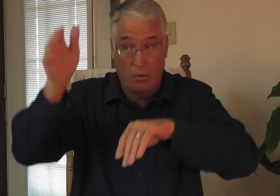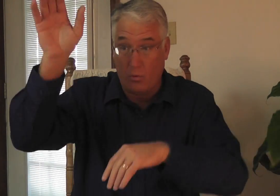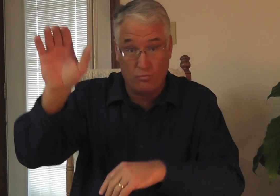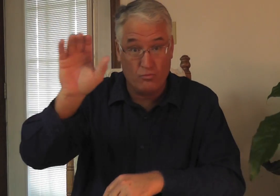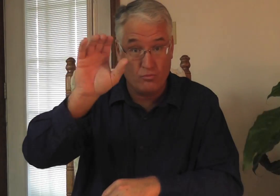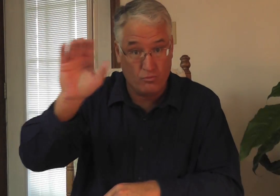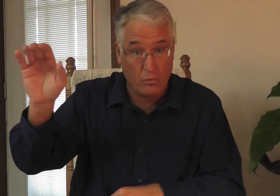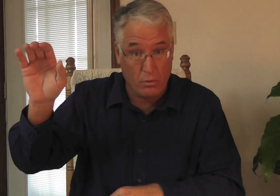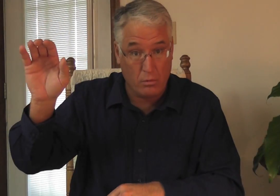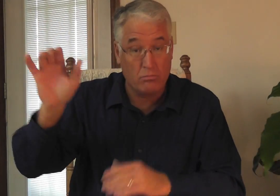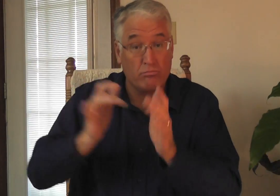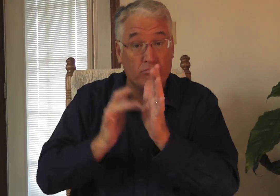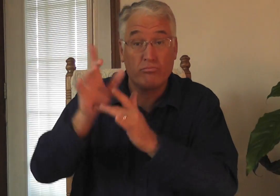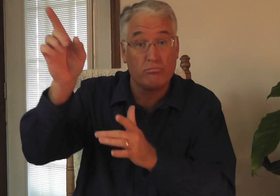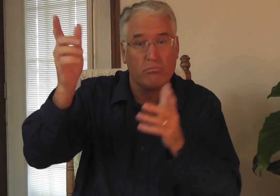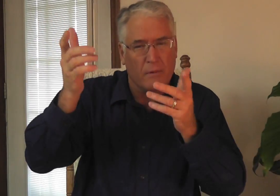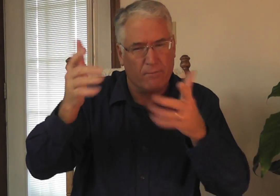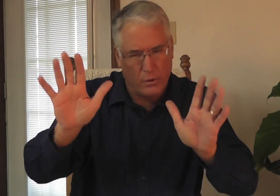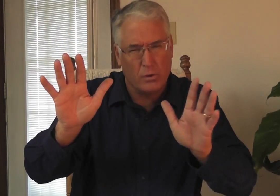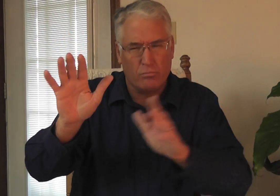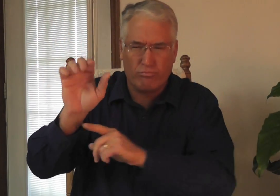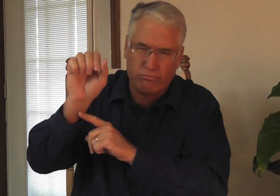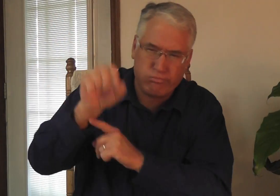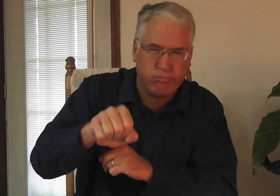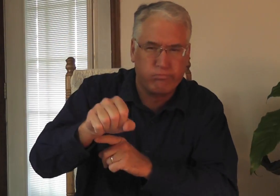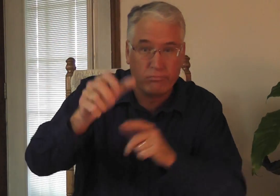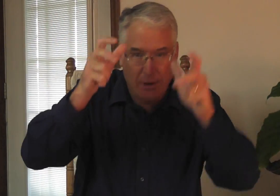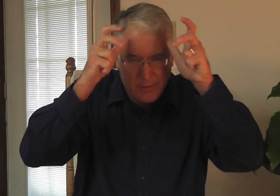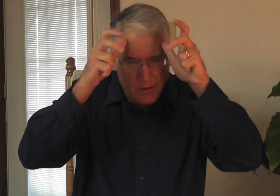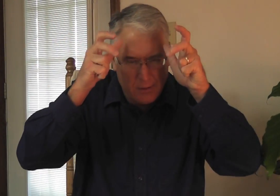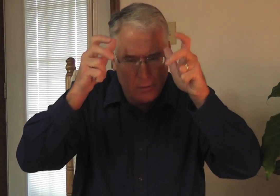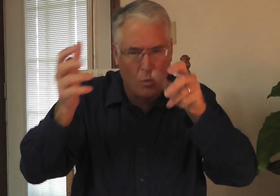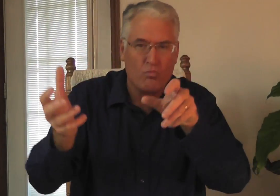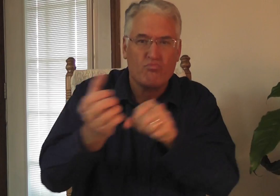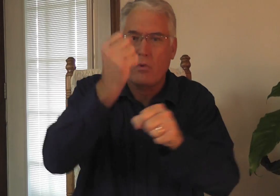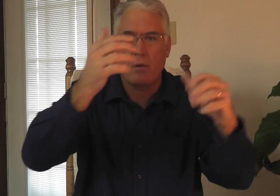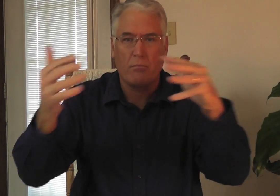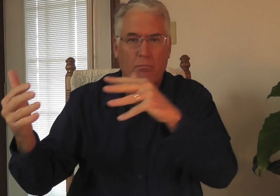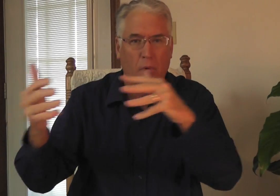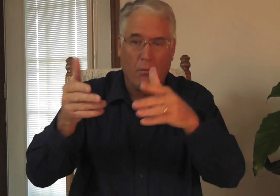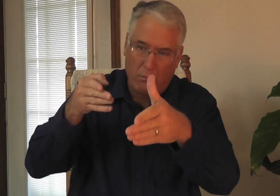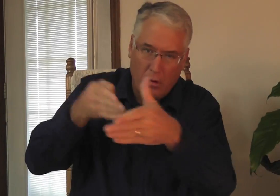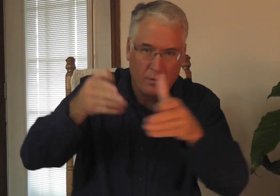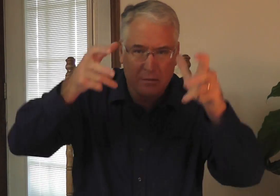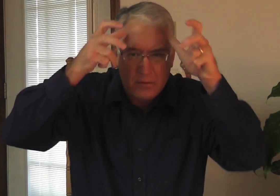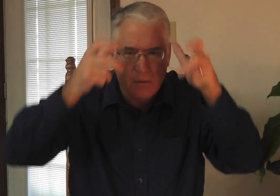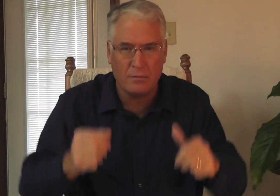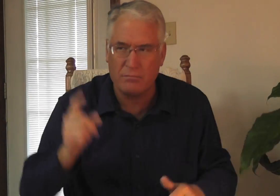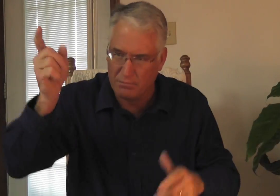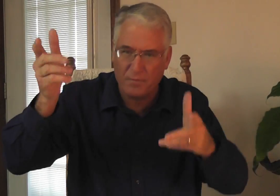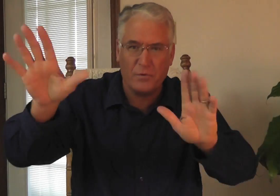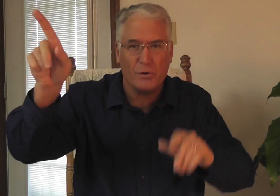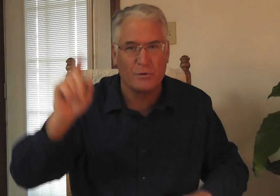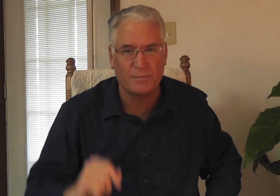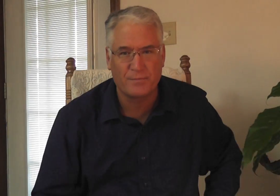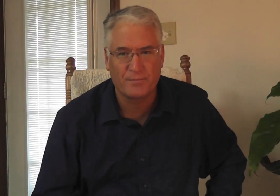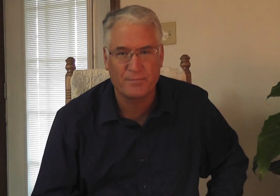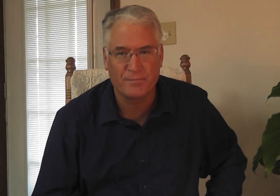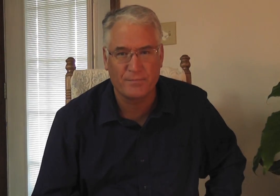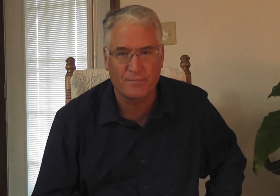general. Jesus died on the cross. That was finished. He conquered Satan. The war against Satan is